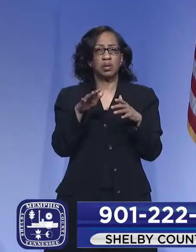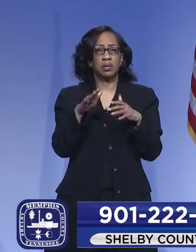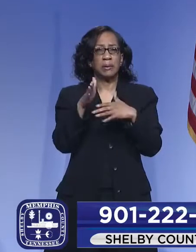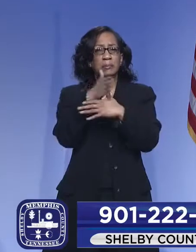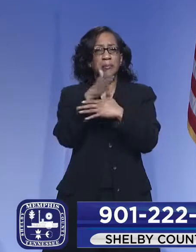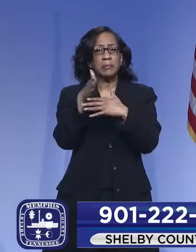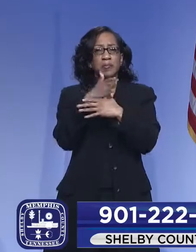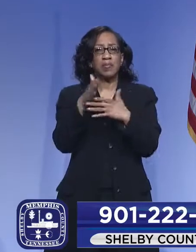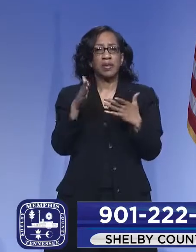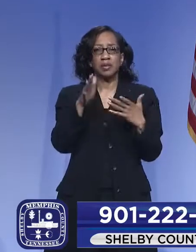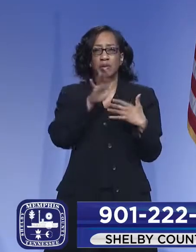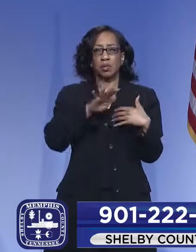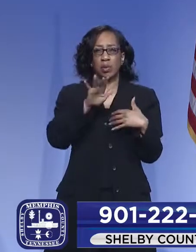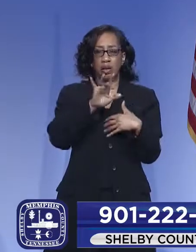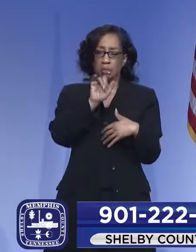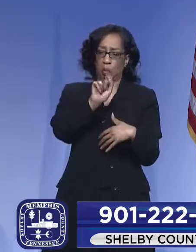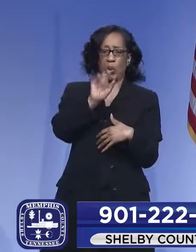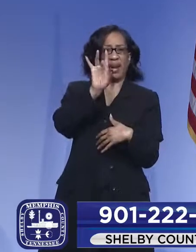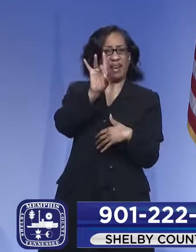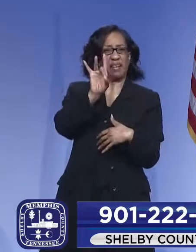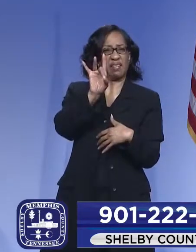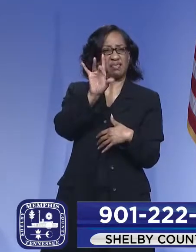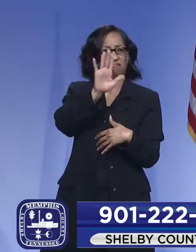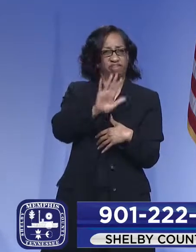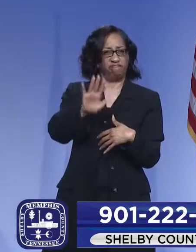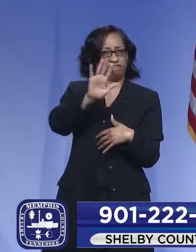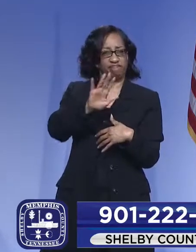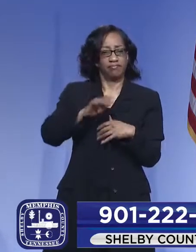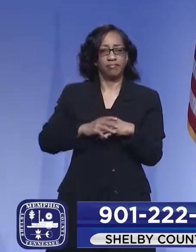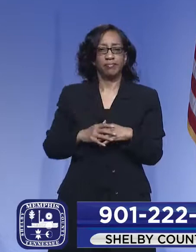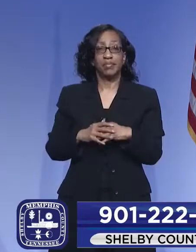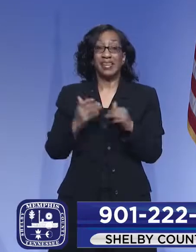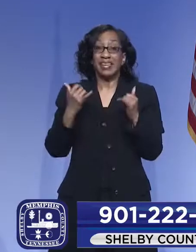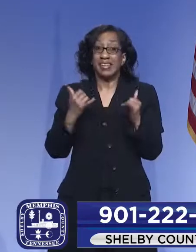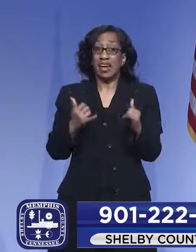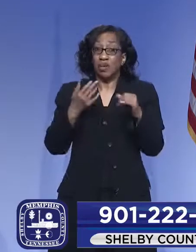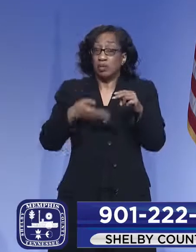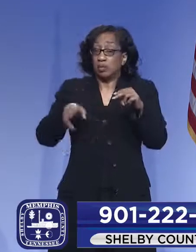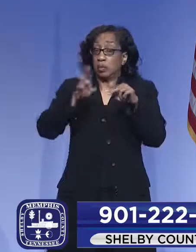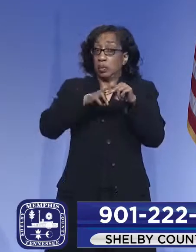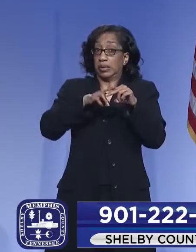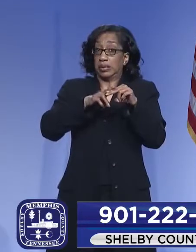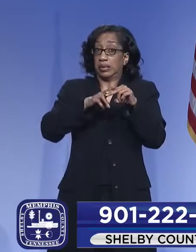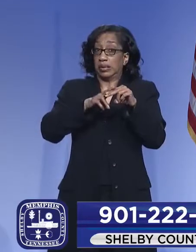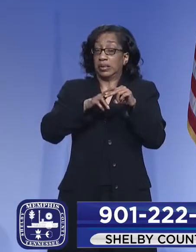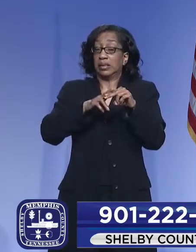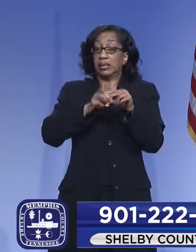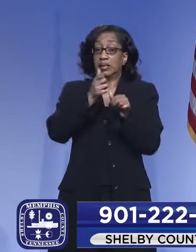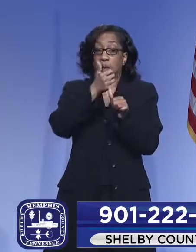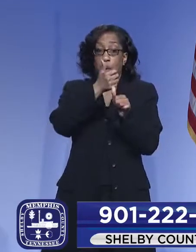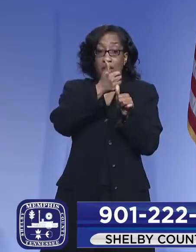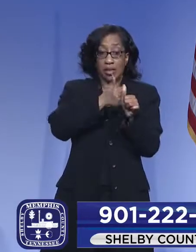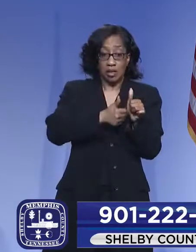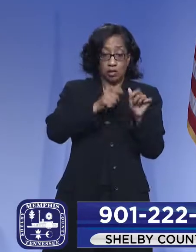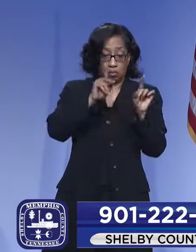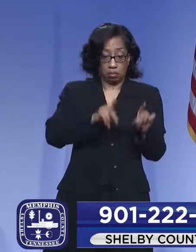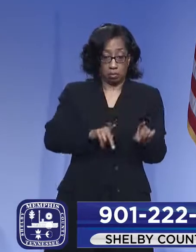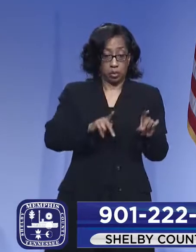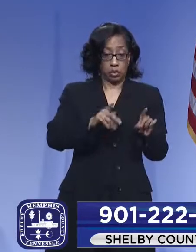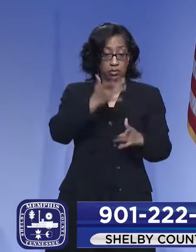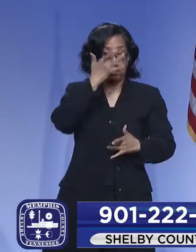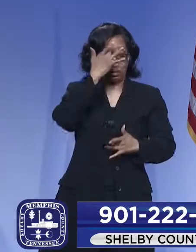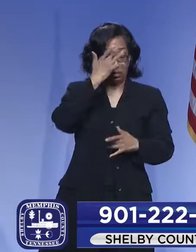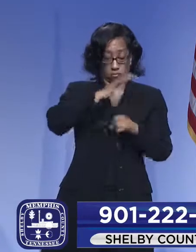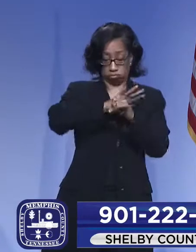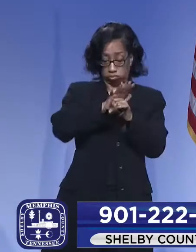about 0.8 of a new case. Now each case is creating about one new case. So we're at replacement levels once